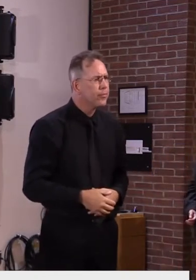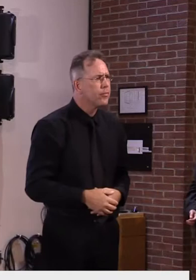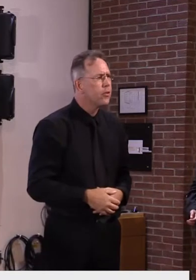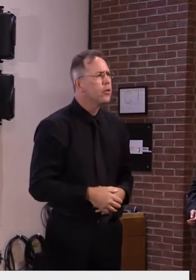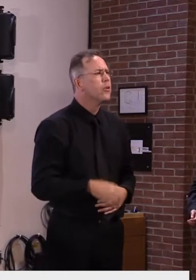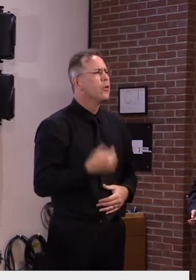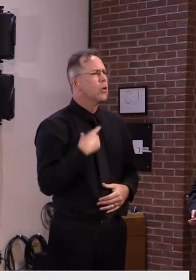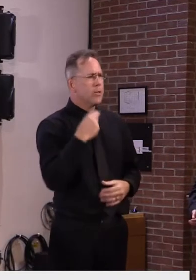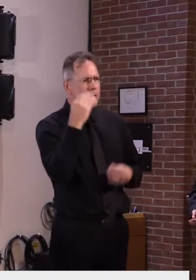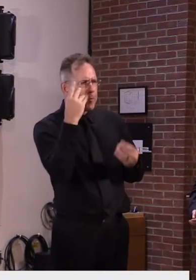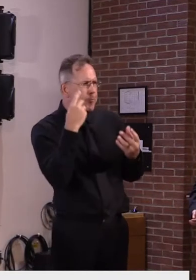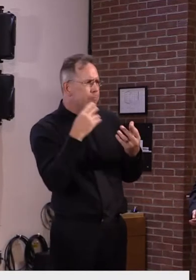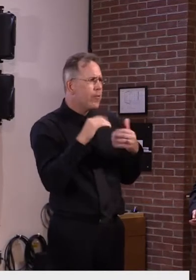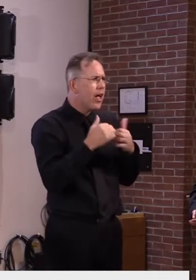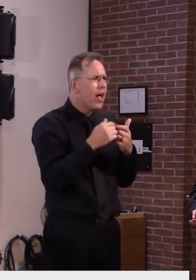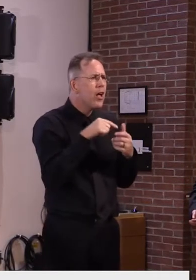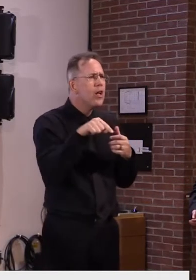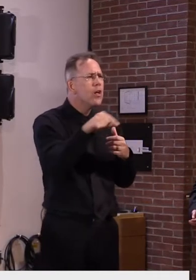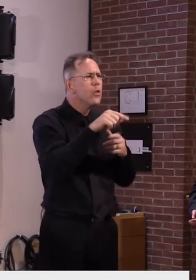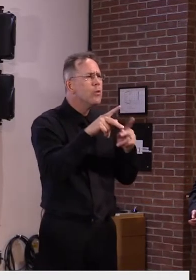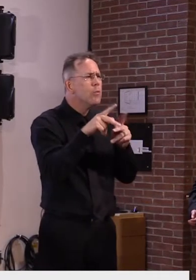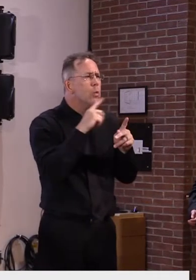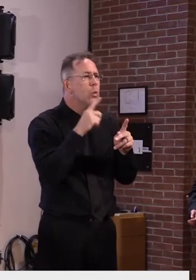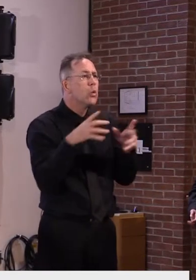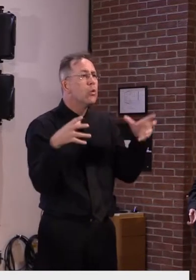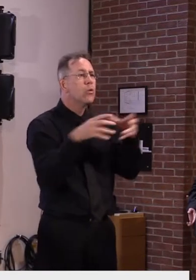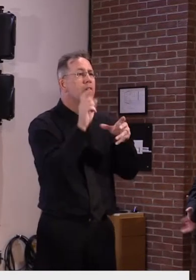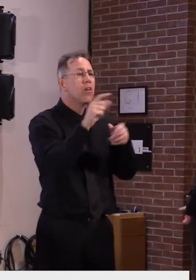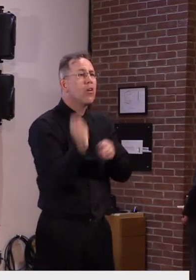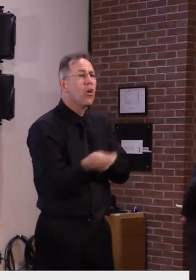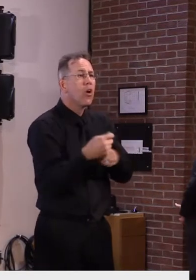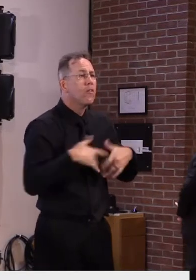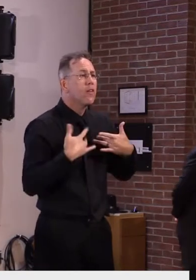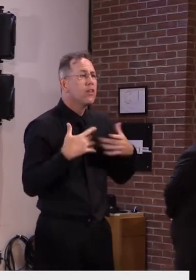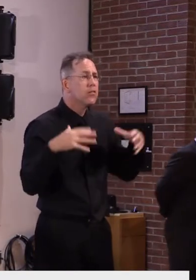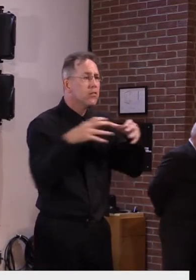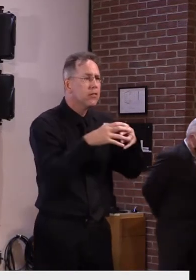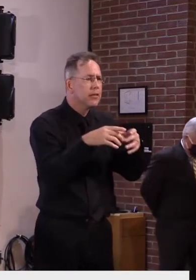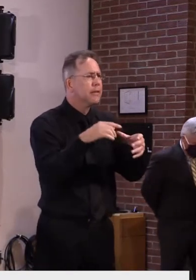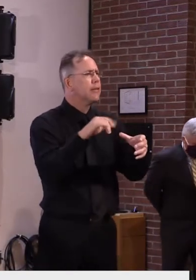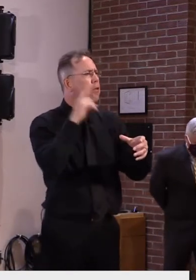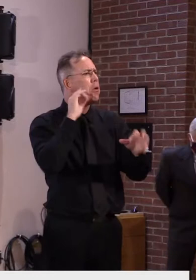lower risk of being exposed to the virus, but because of the number of people